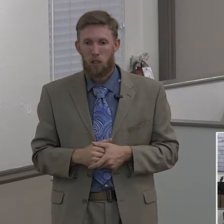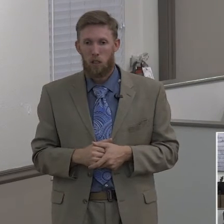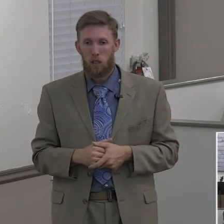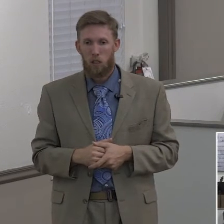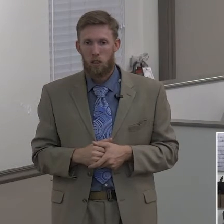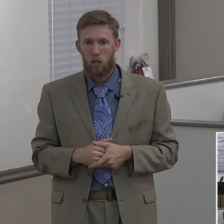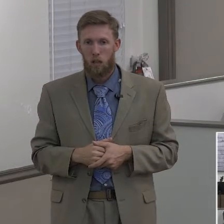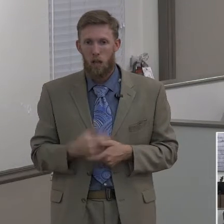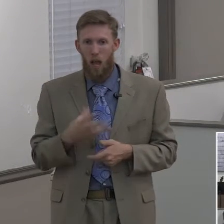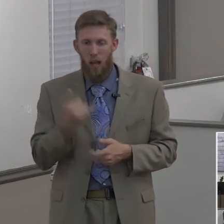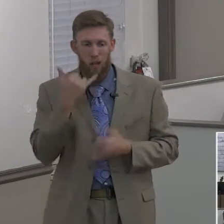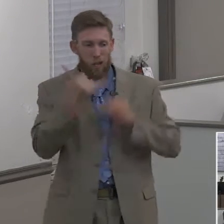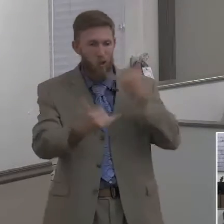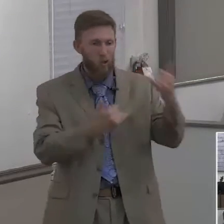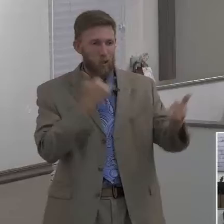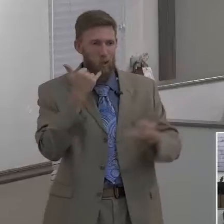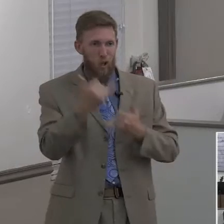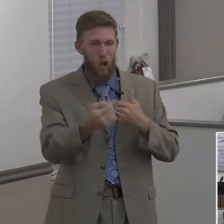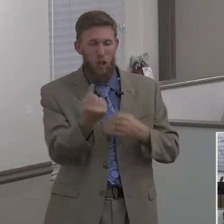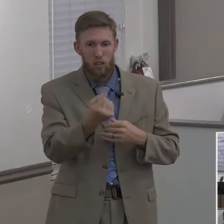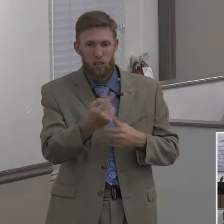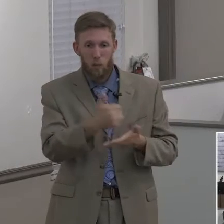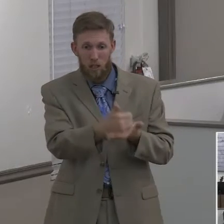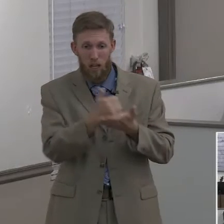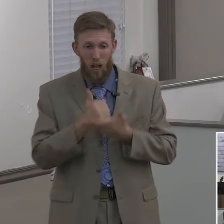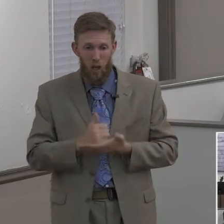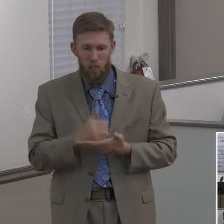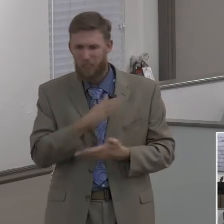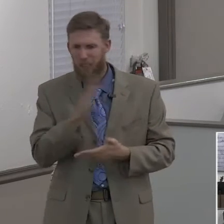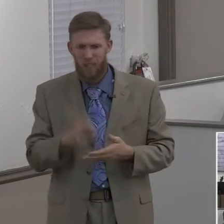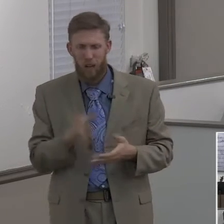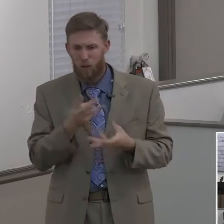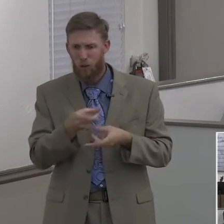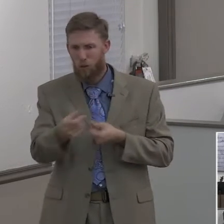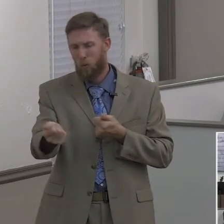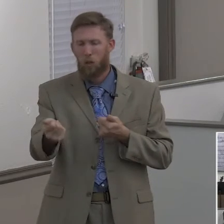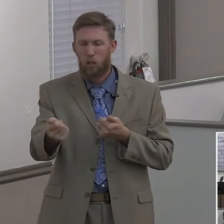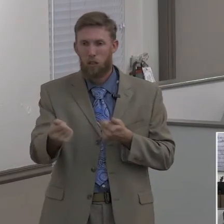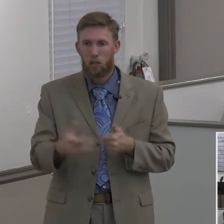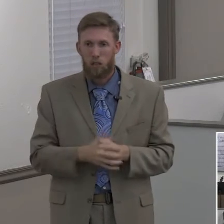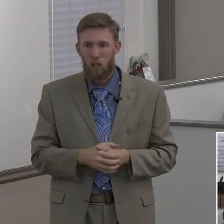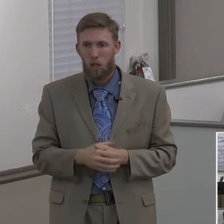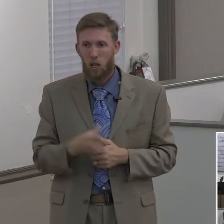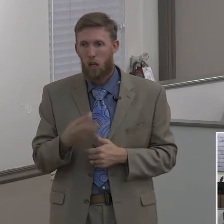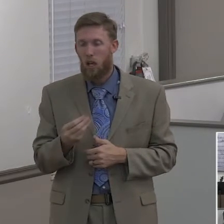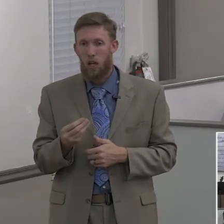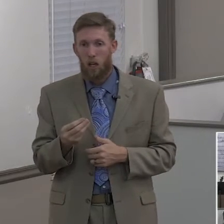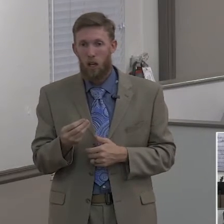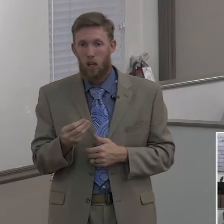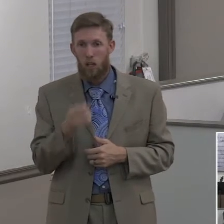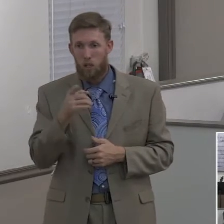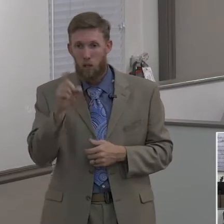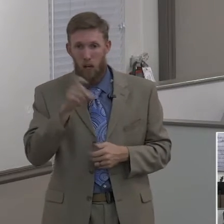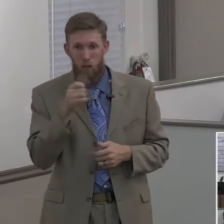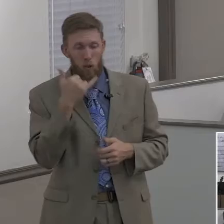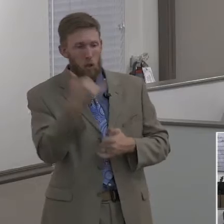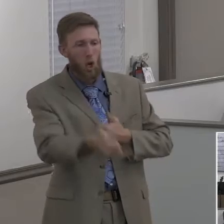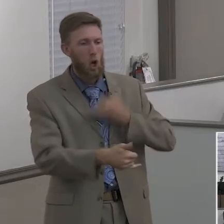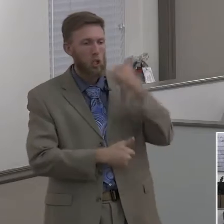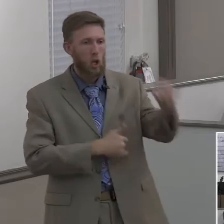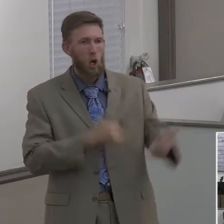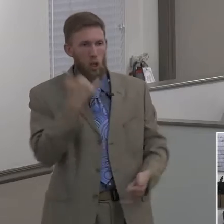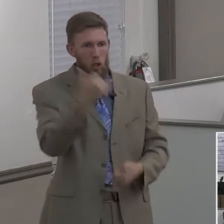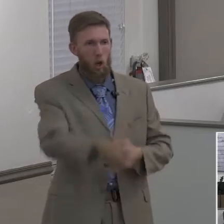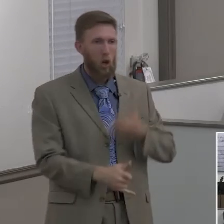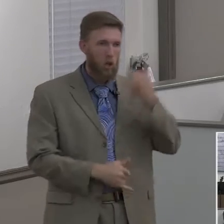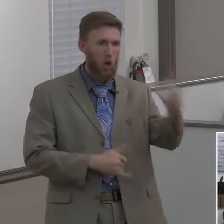they're saying. I'll transfer you to someone else, and they transfer you to someone else, or drop the call, and you get to go back through the maze of press 1 up to 9